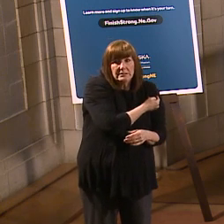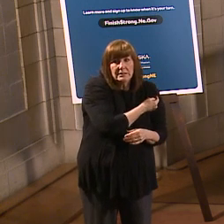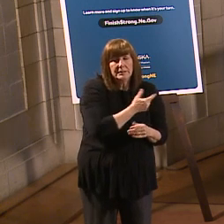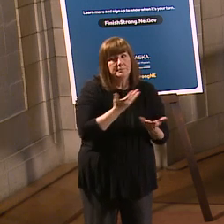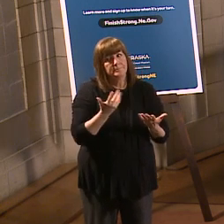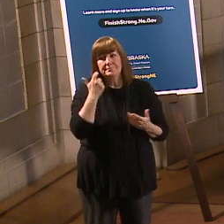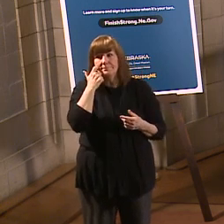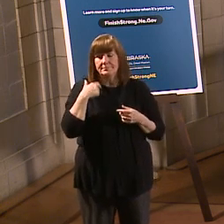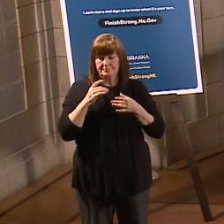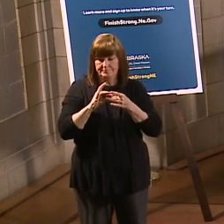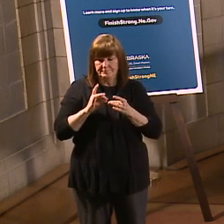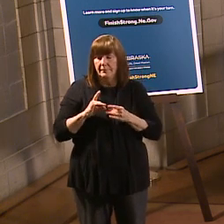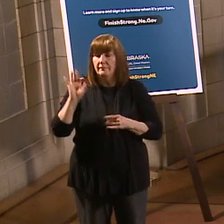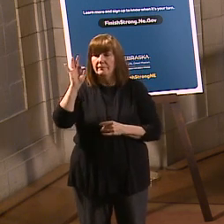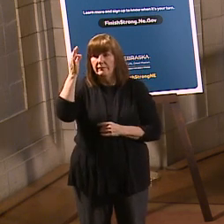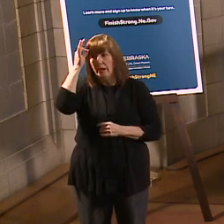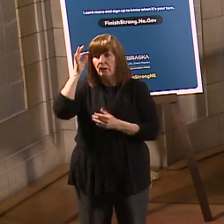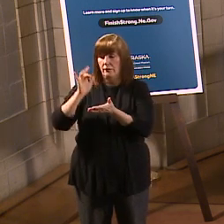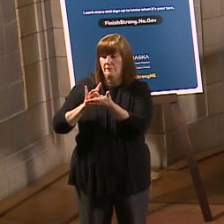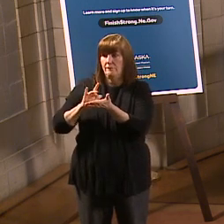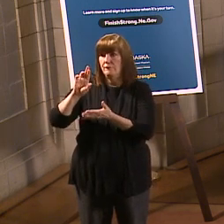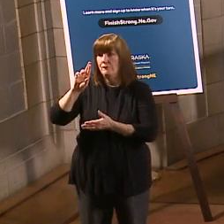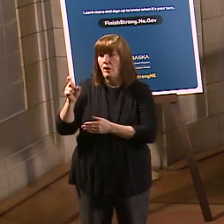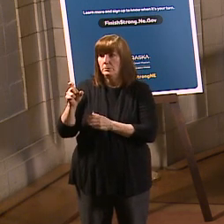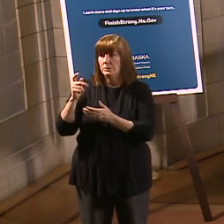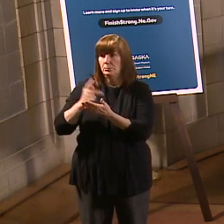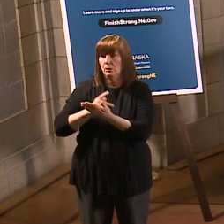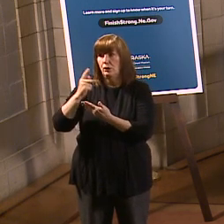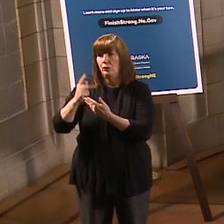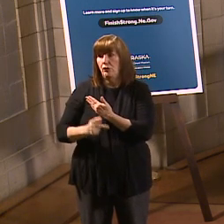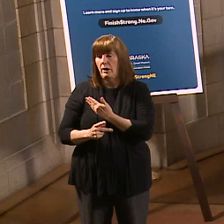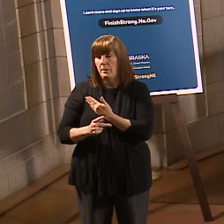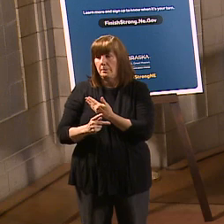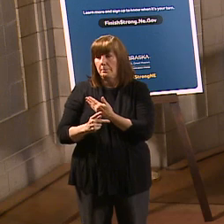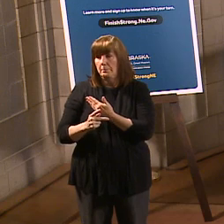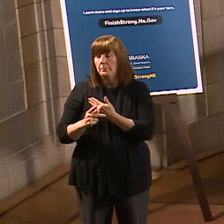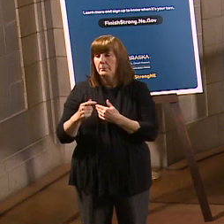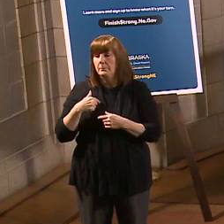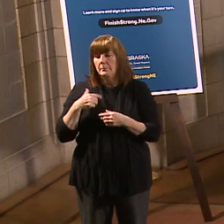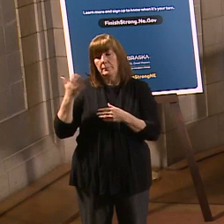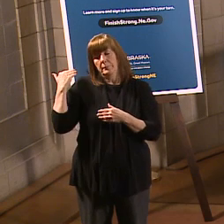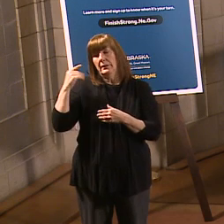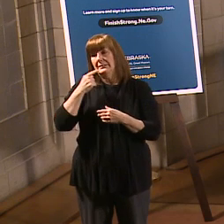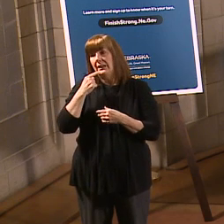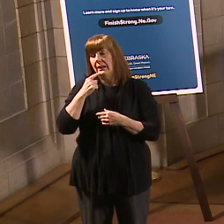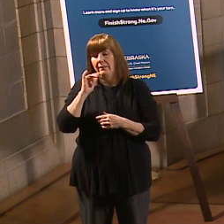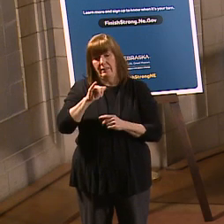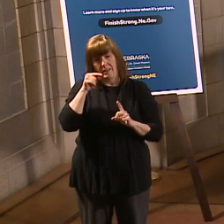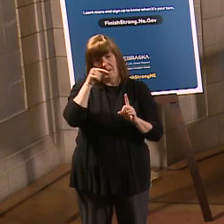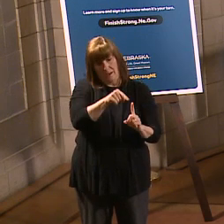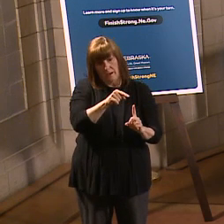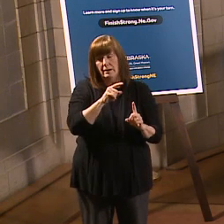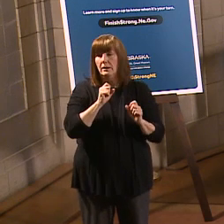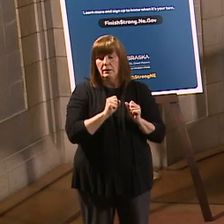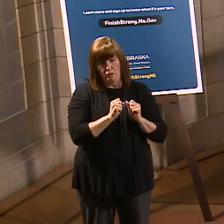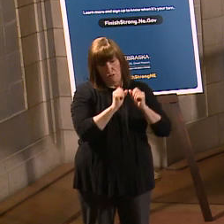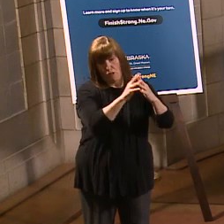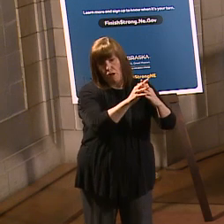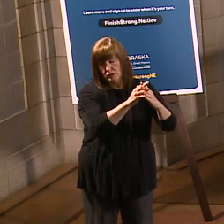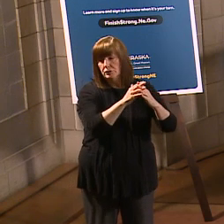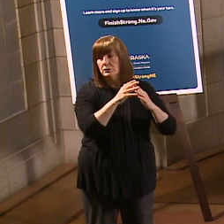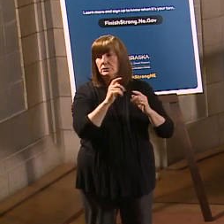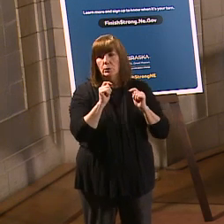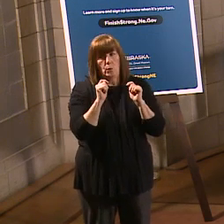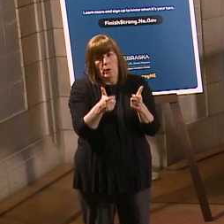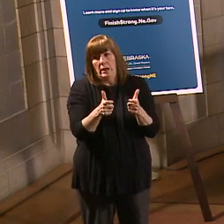I described earlier with the federal pharmacy program, that was, well, not earlier today, but previously I've said the federal pharmacy program was really launched